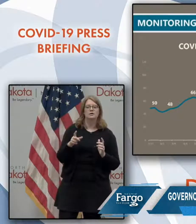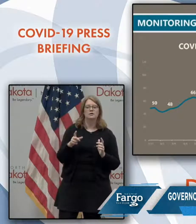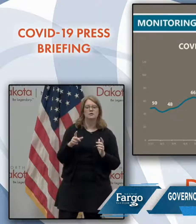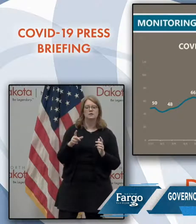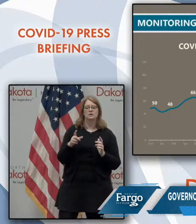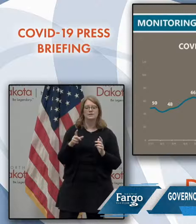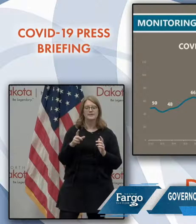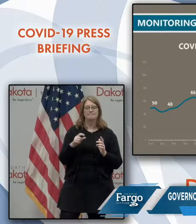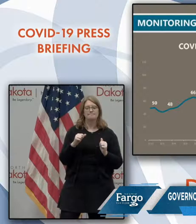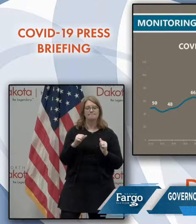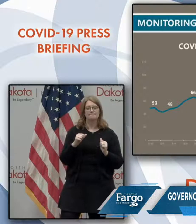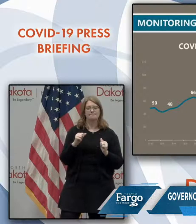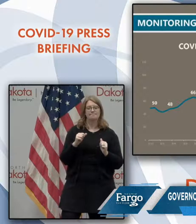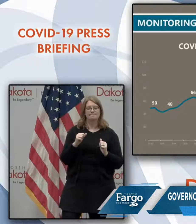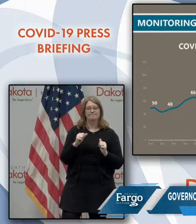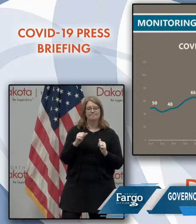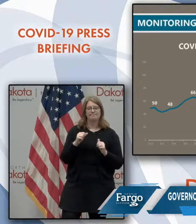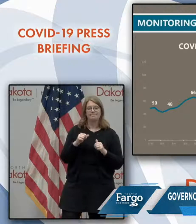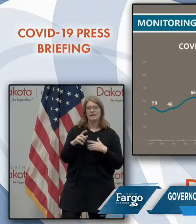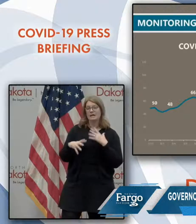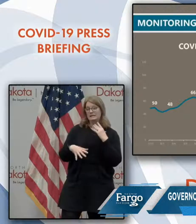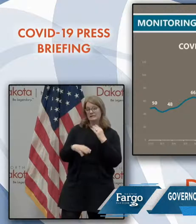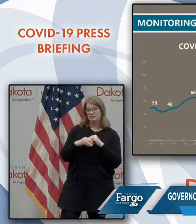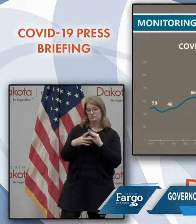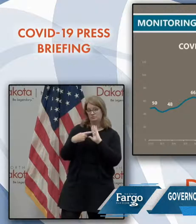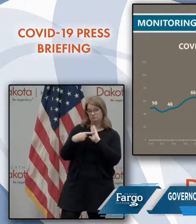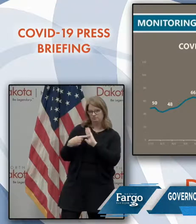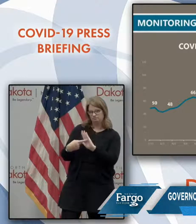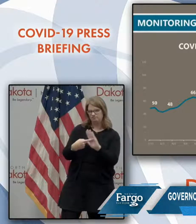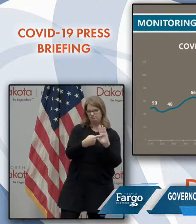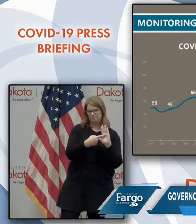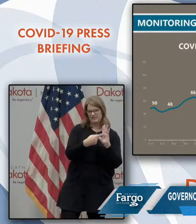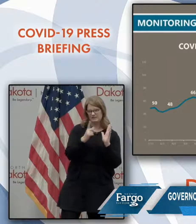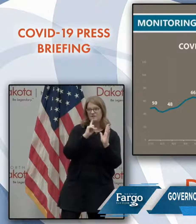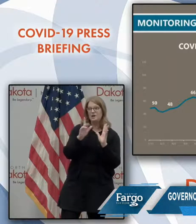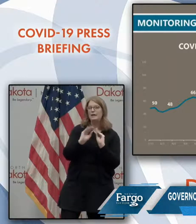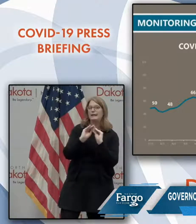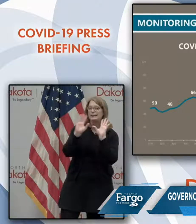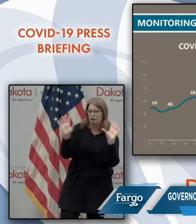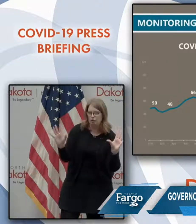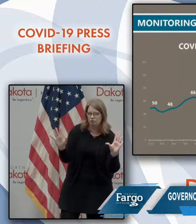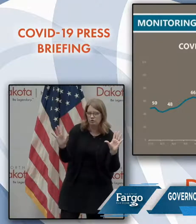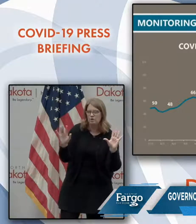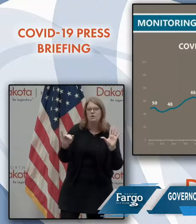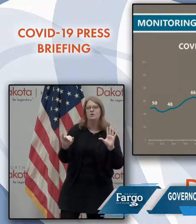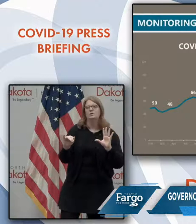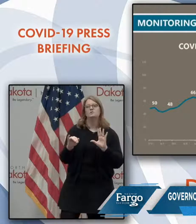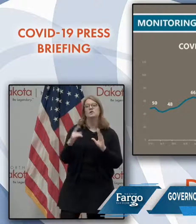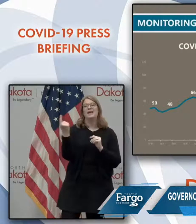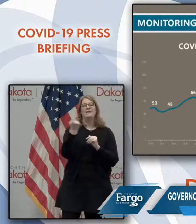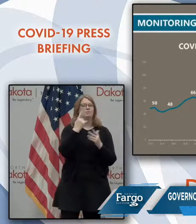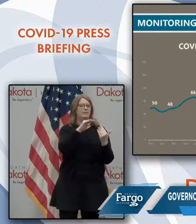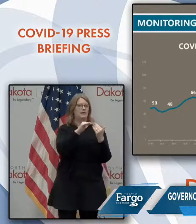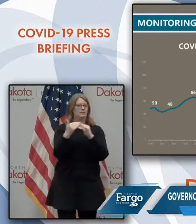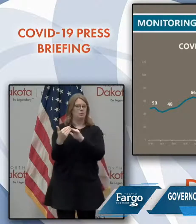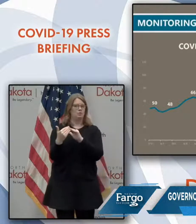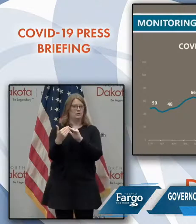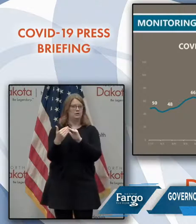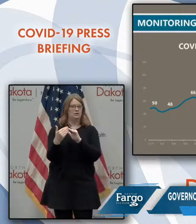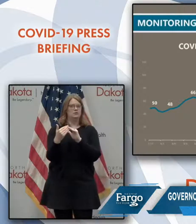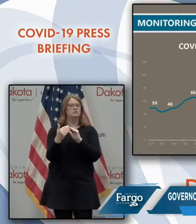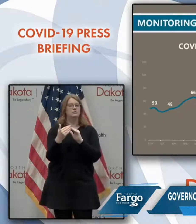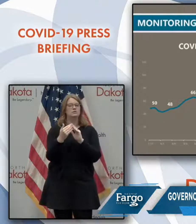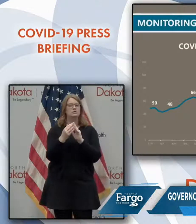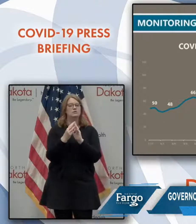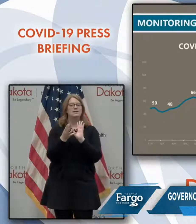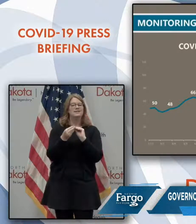can, additional transparency out on the dashboard so that daily everybody in the community could understand how many people